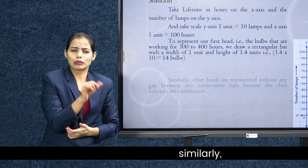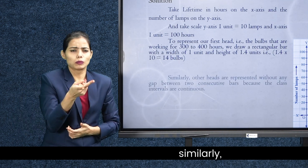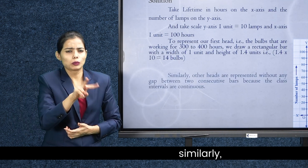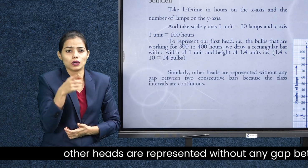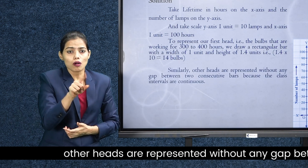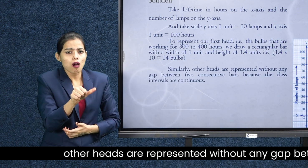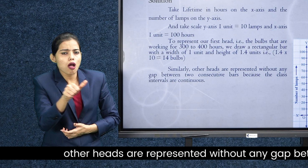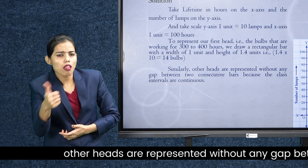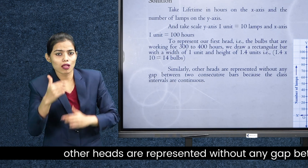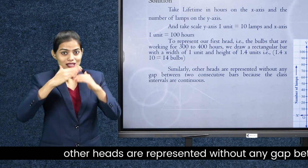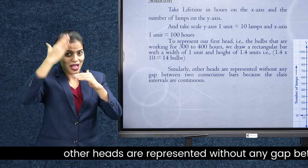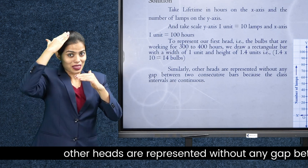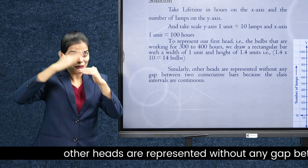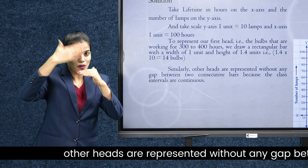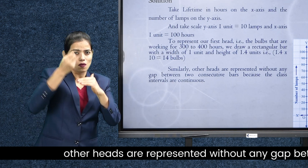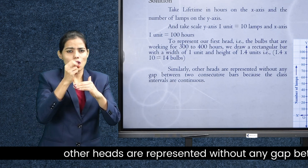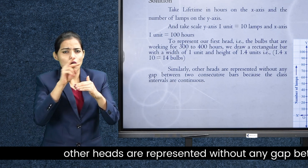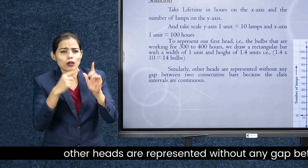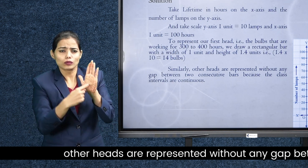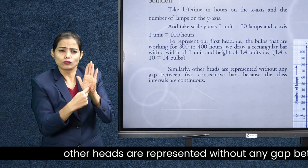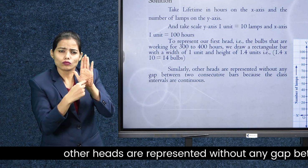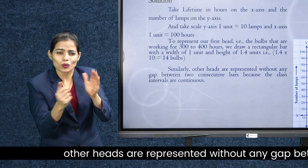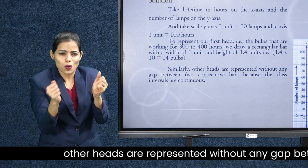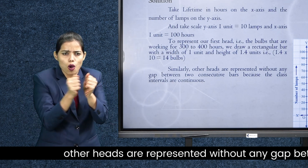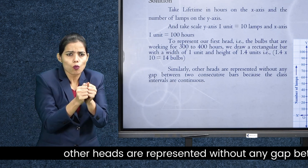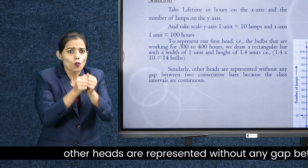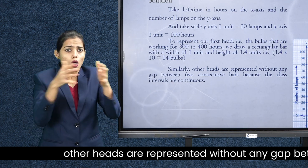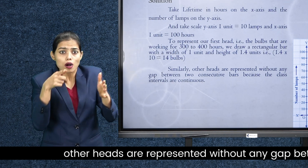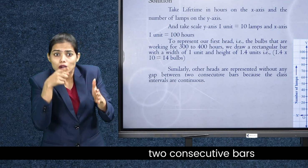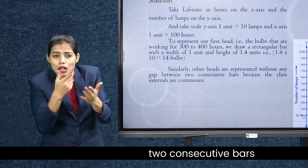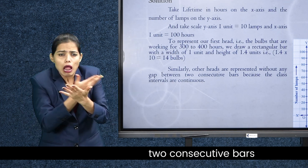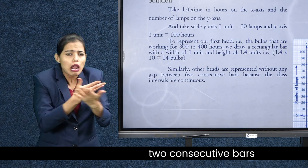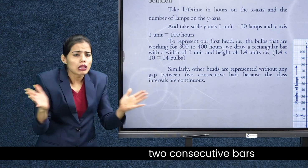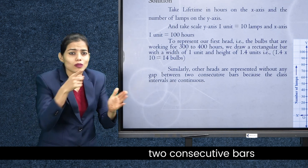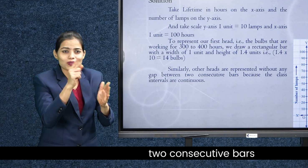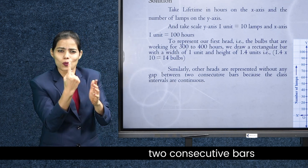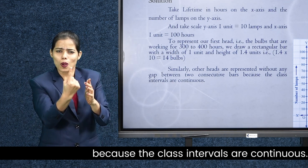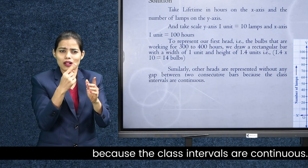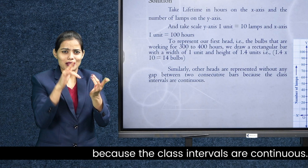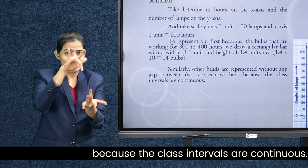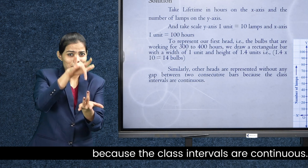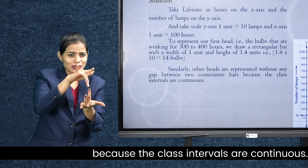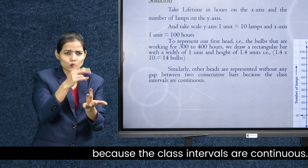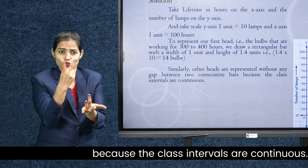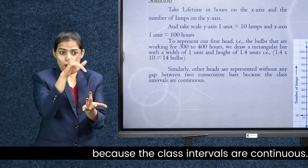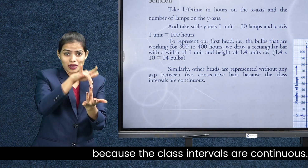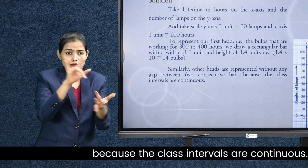Similarly, other heads are represented without any gap between two consecutive bars because the class intervals